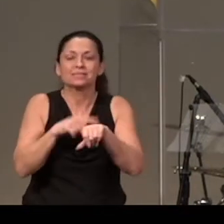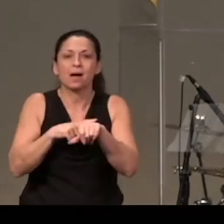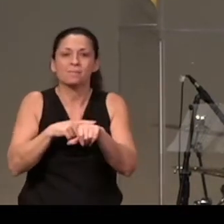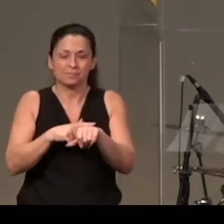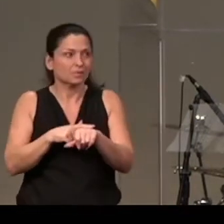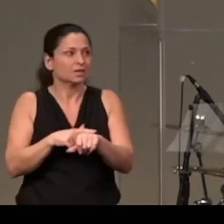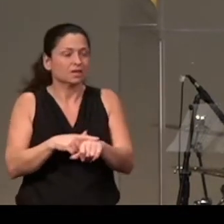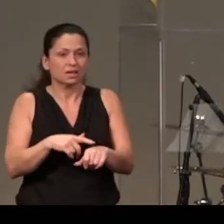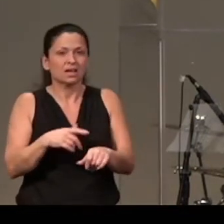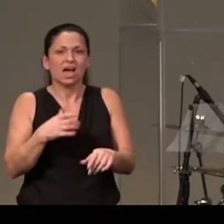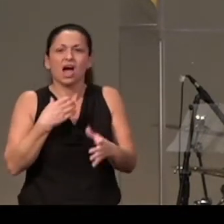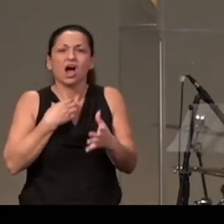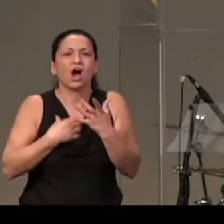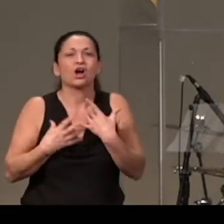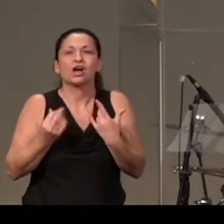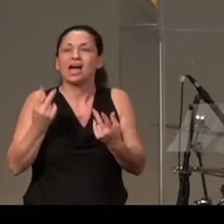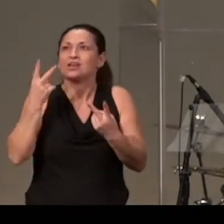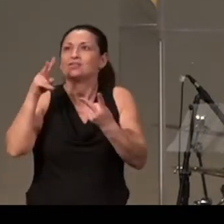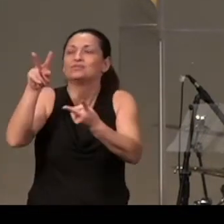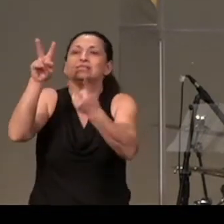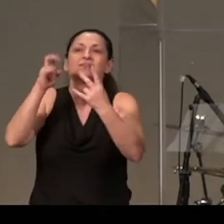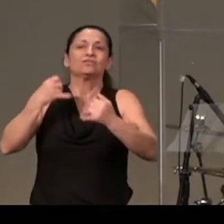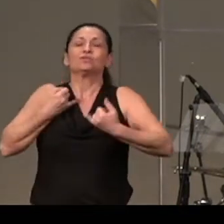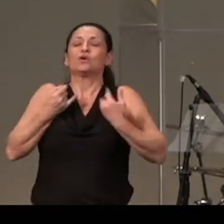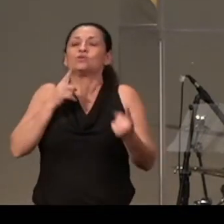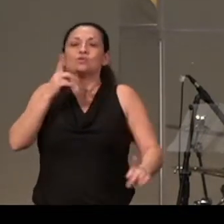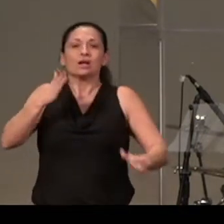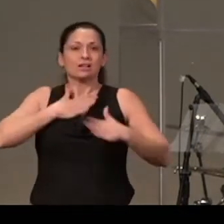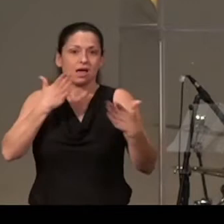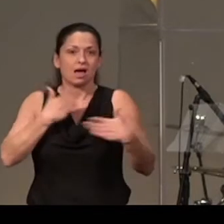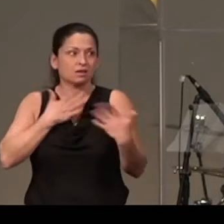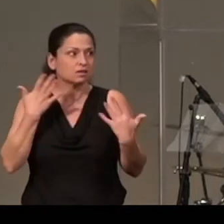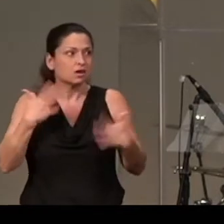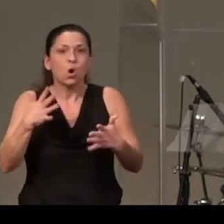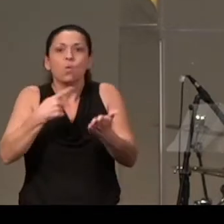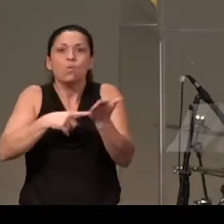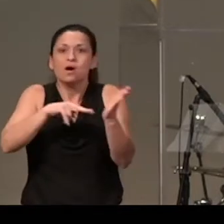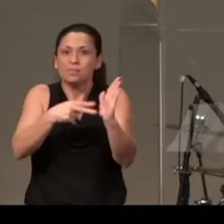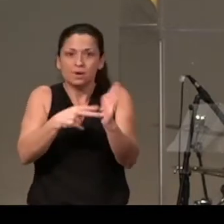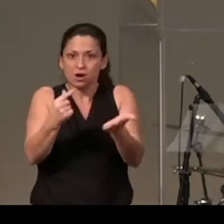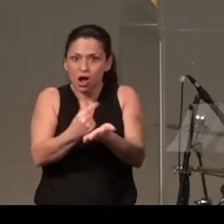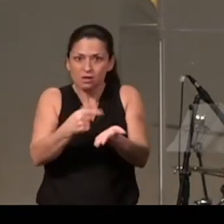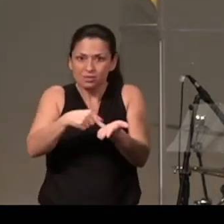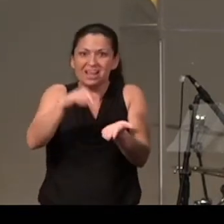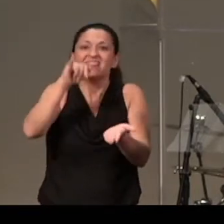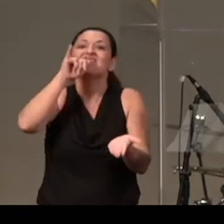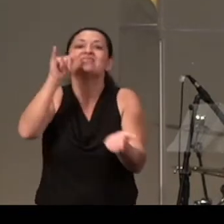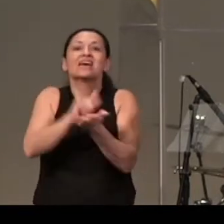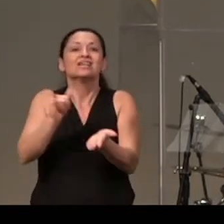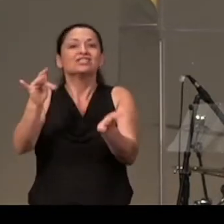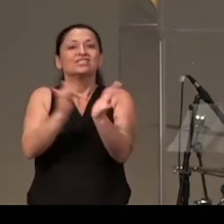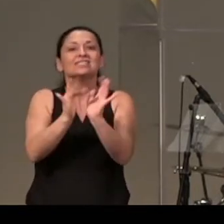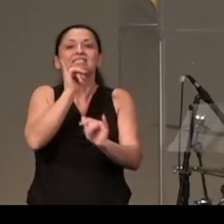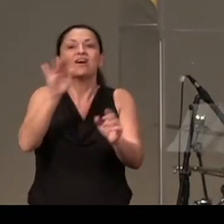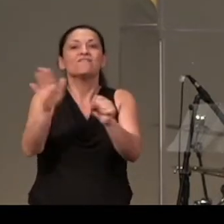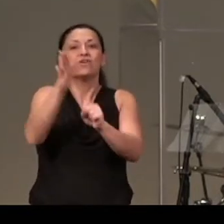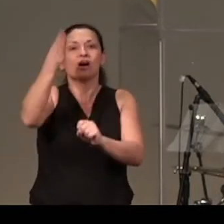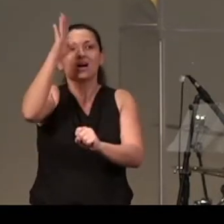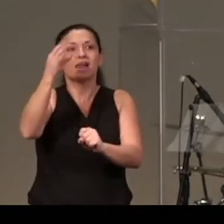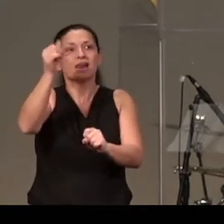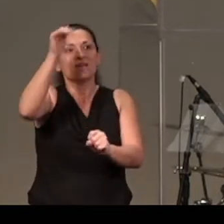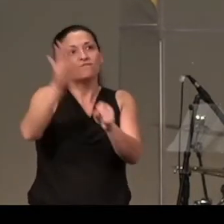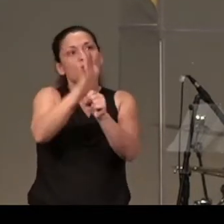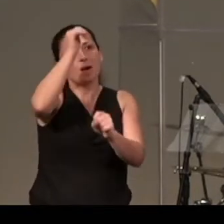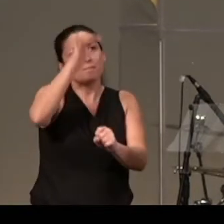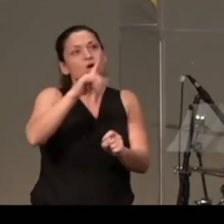saw it and was glad. Oh. What is the gospel? That Jesus is fully God and fully man who offers us